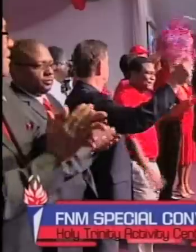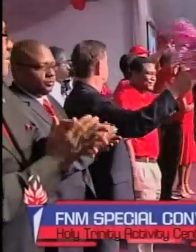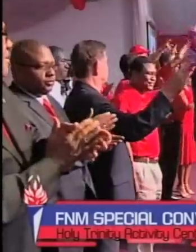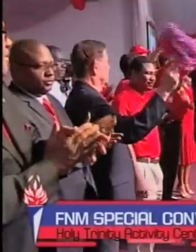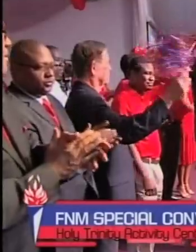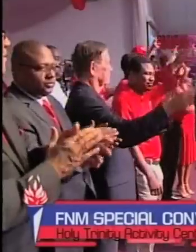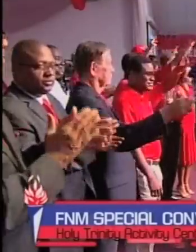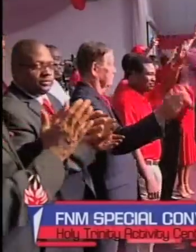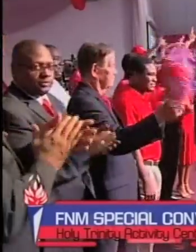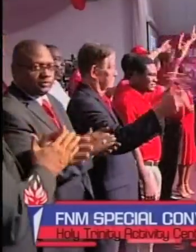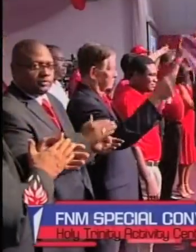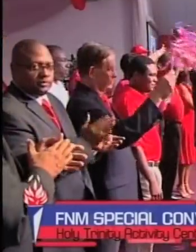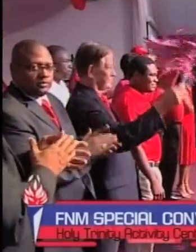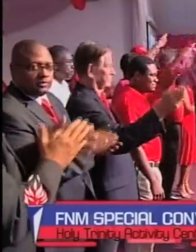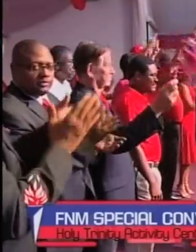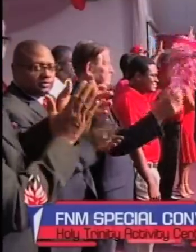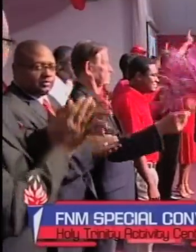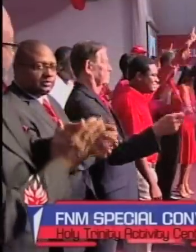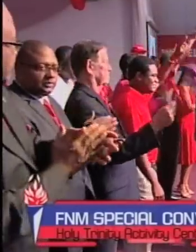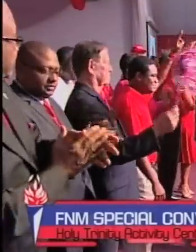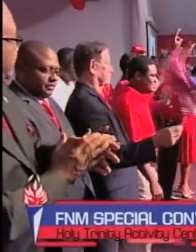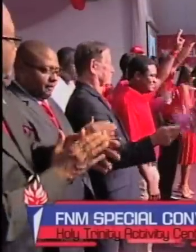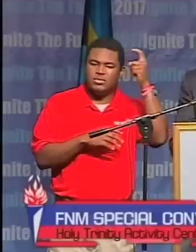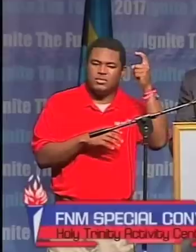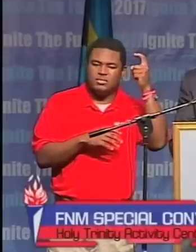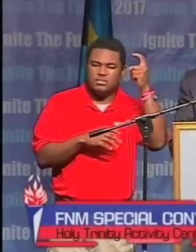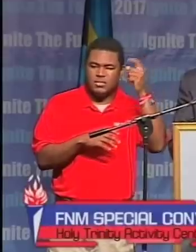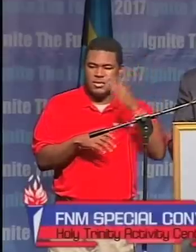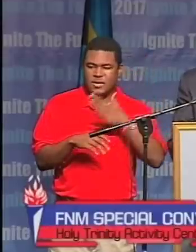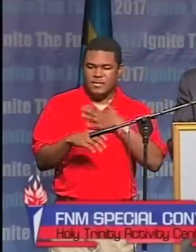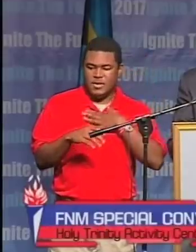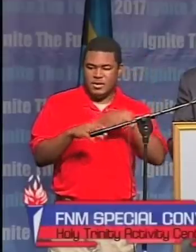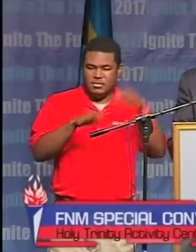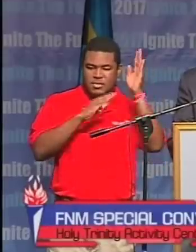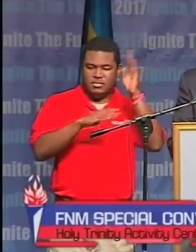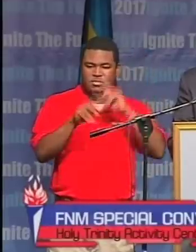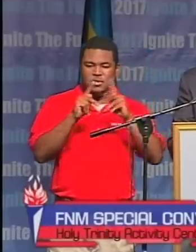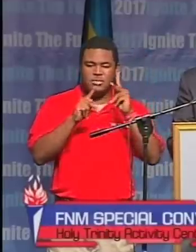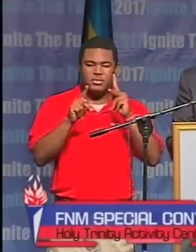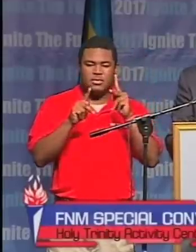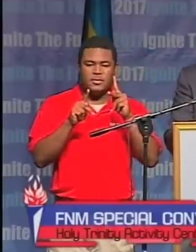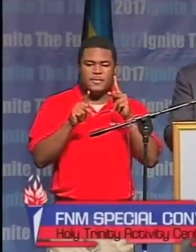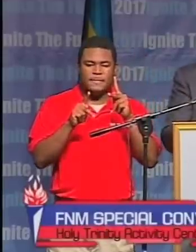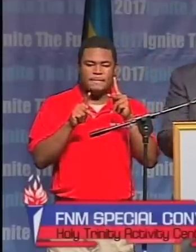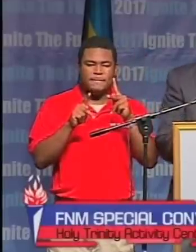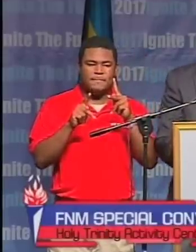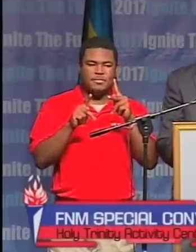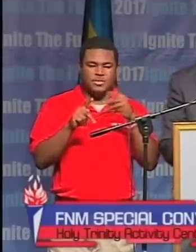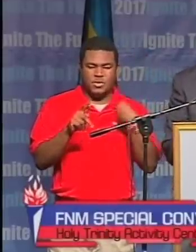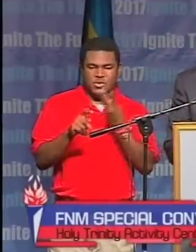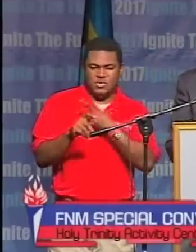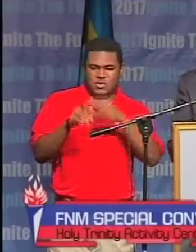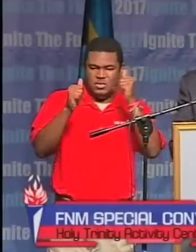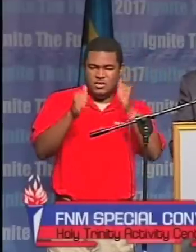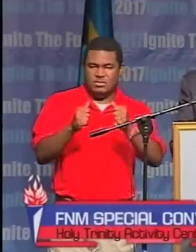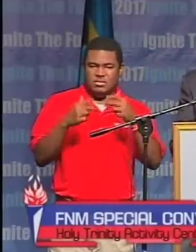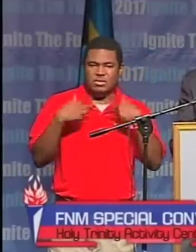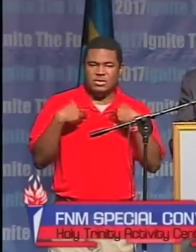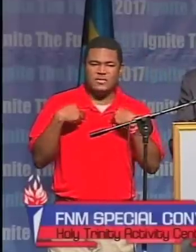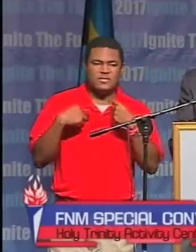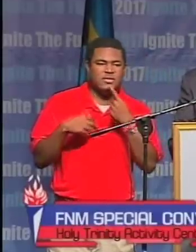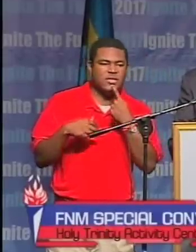administration was responsible for, despite being rejected at the polls. We could have communicated earlier